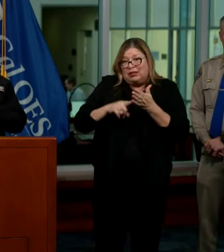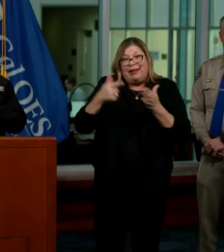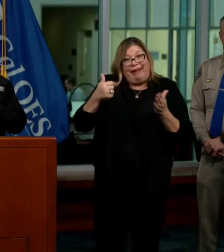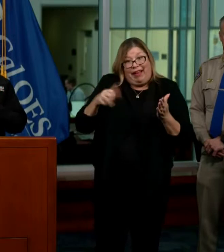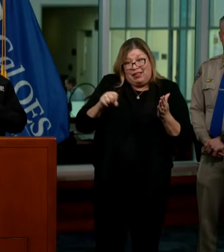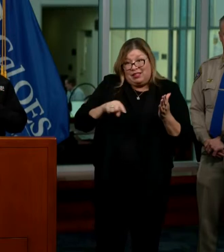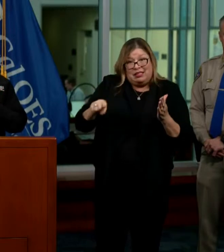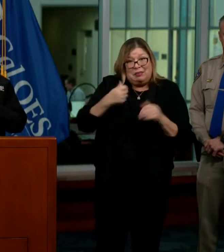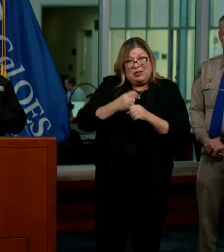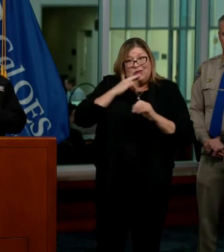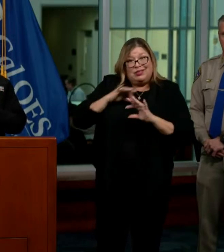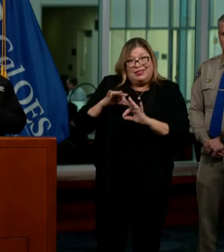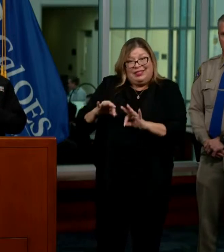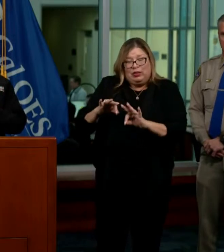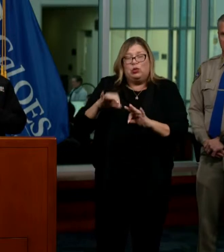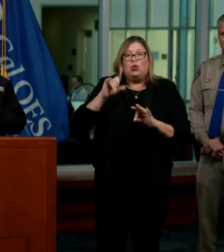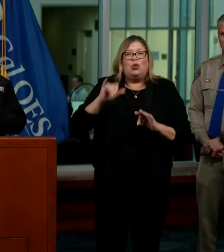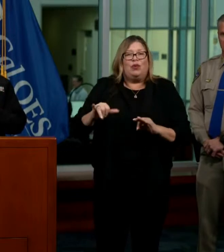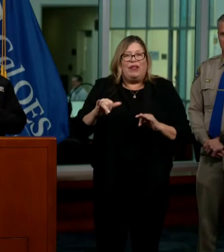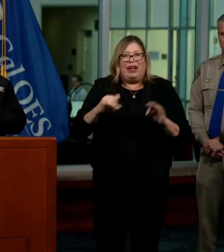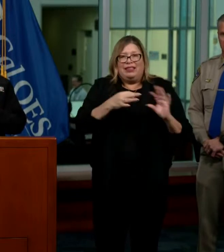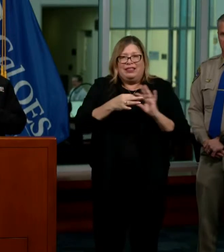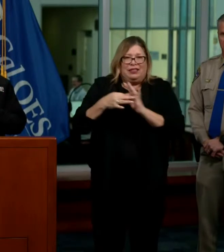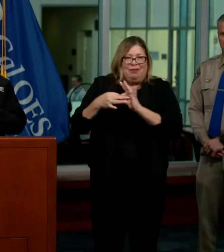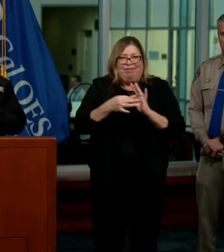coordination between the gas